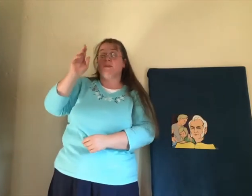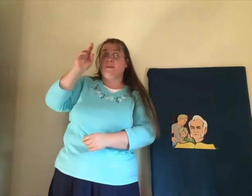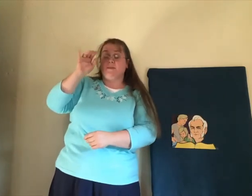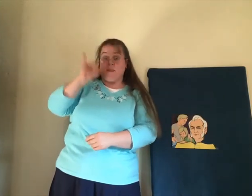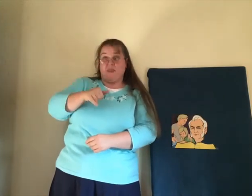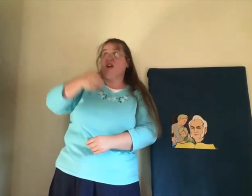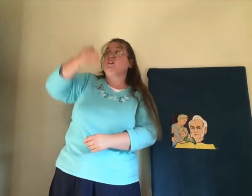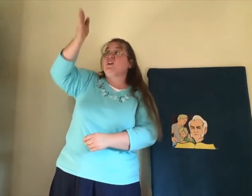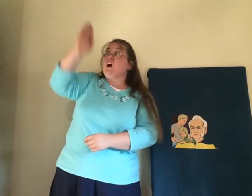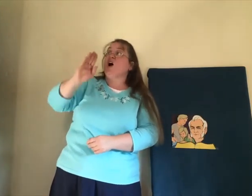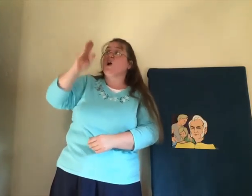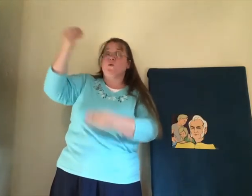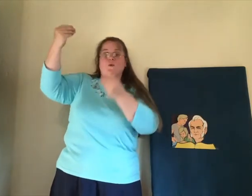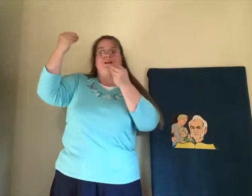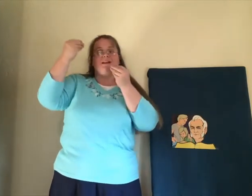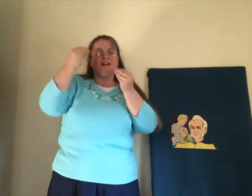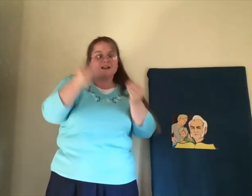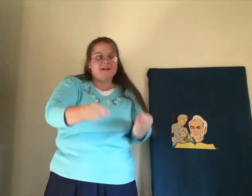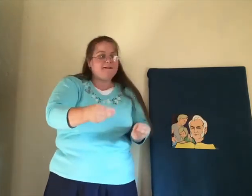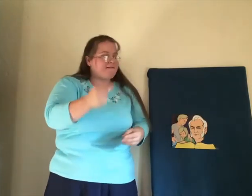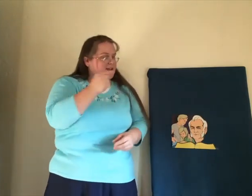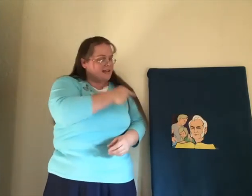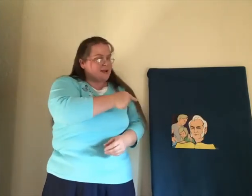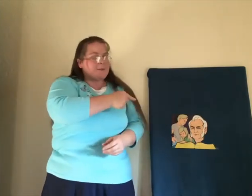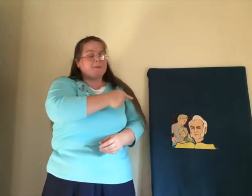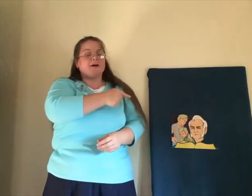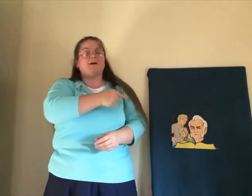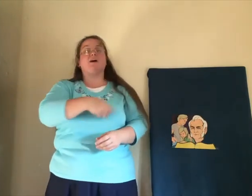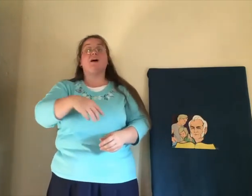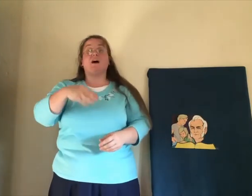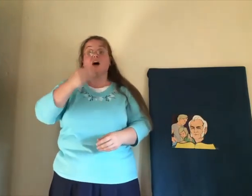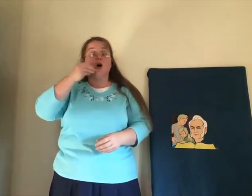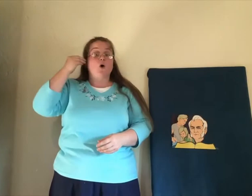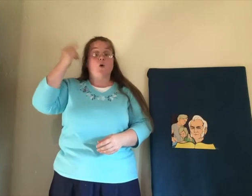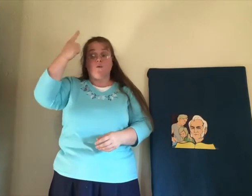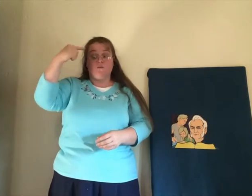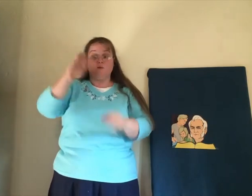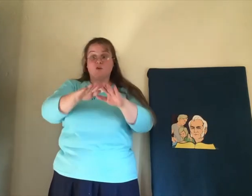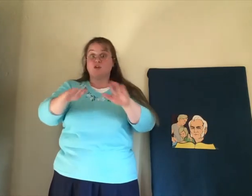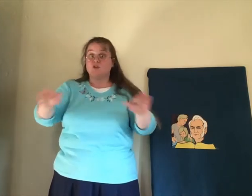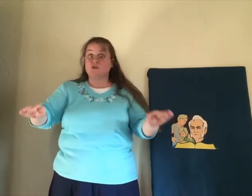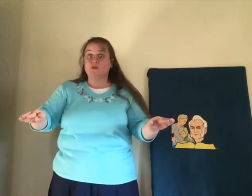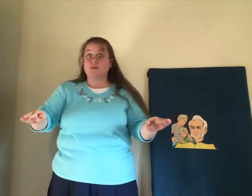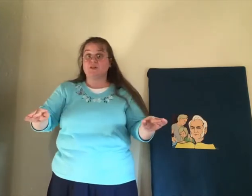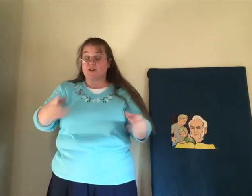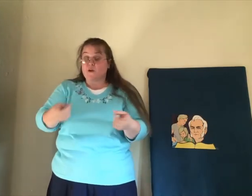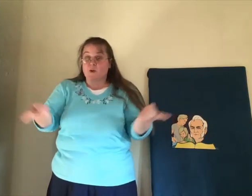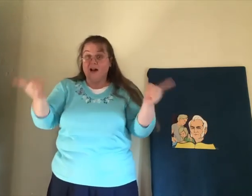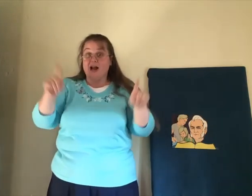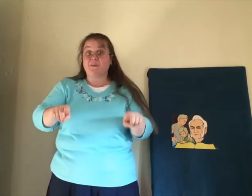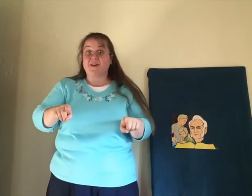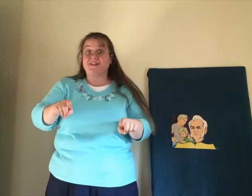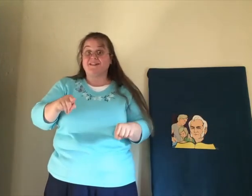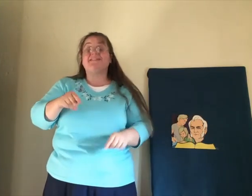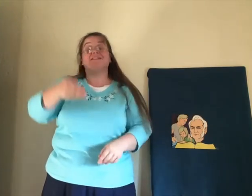and he would trust God that God would give him a home for the